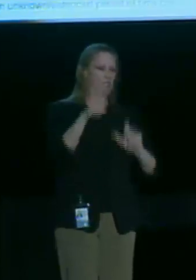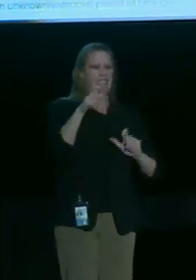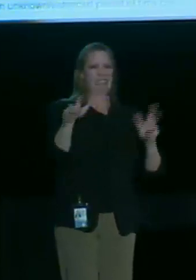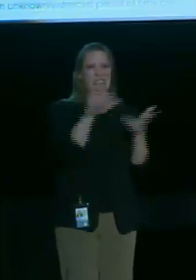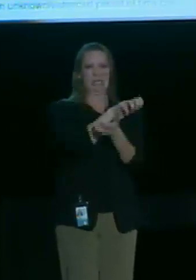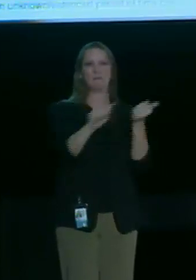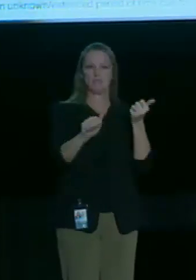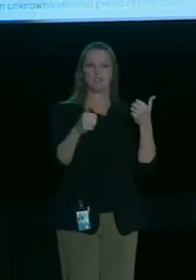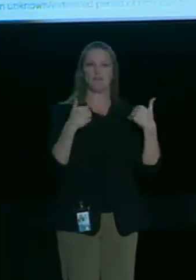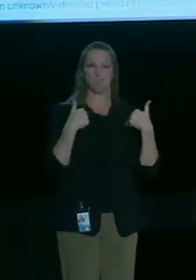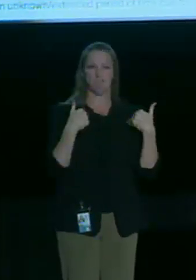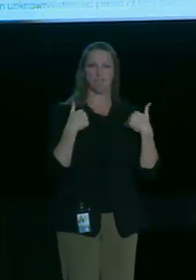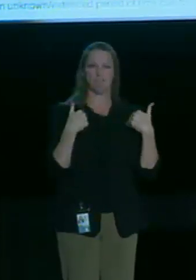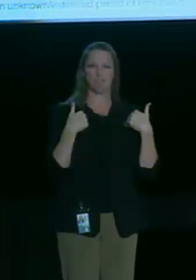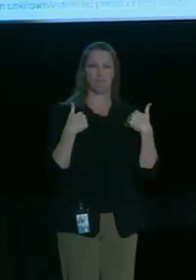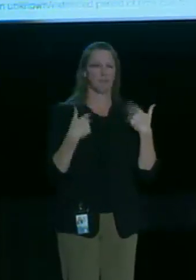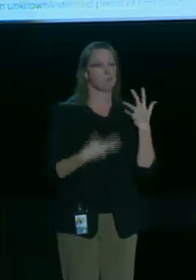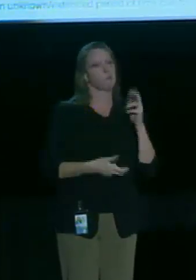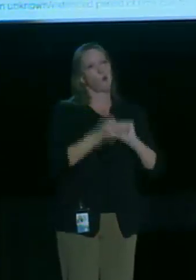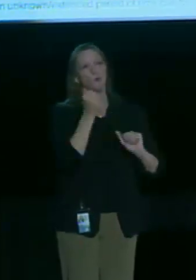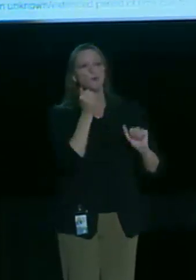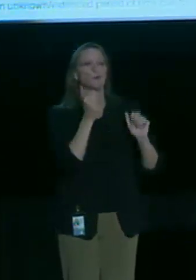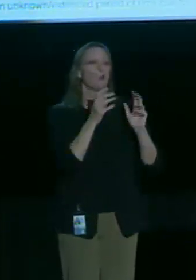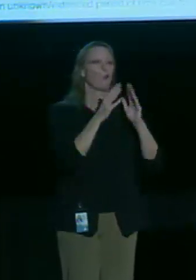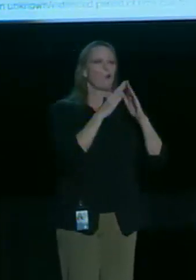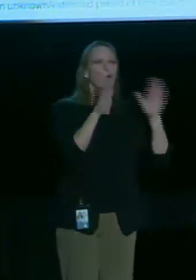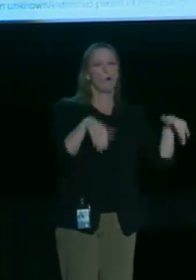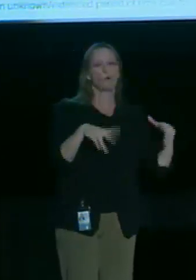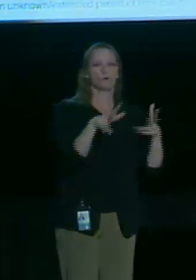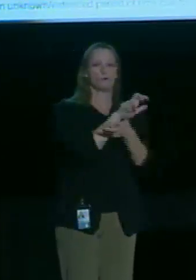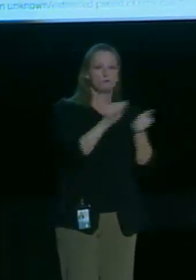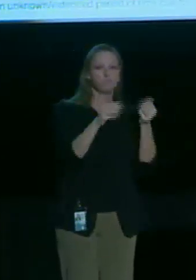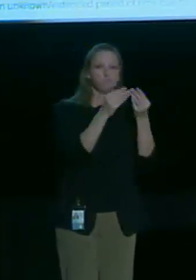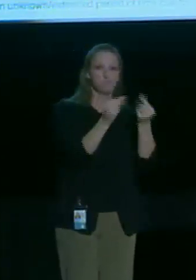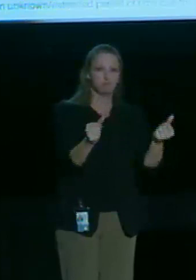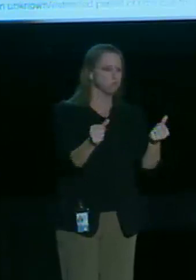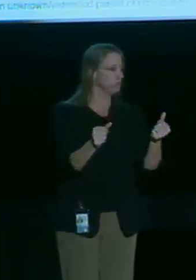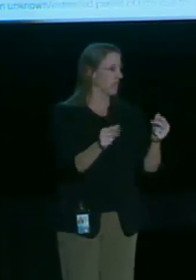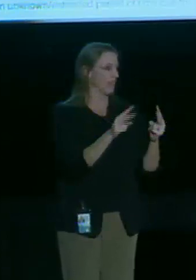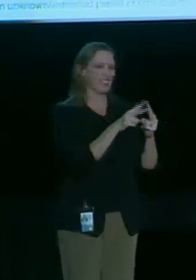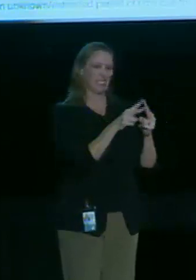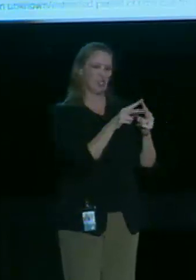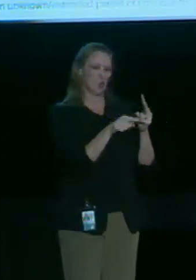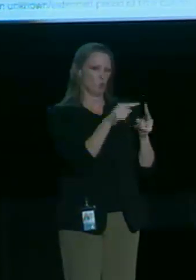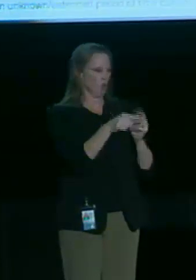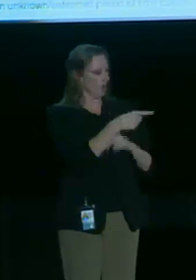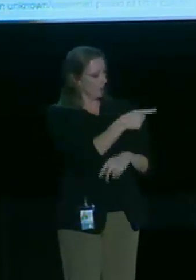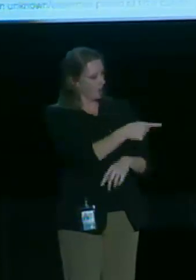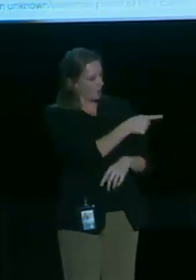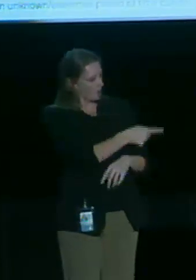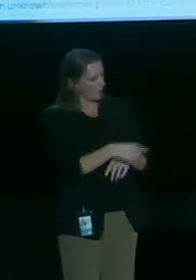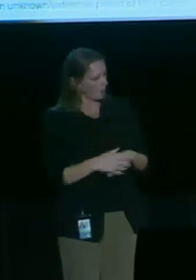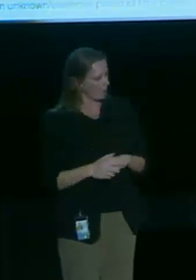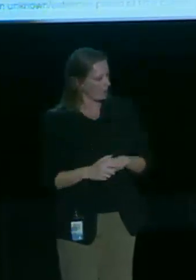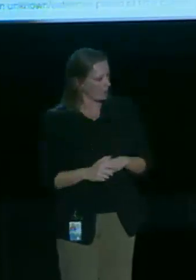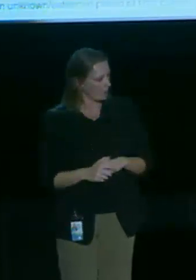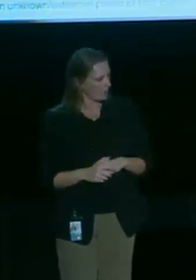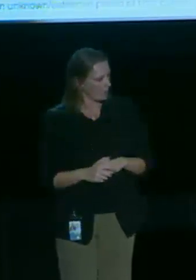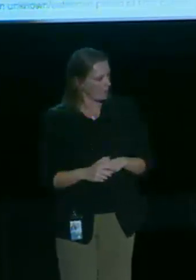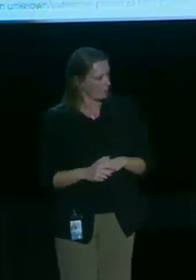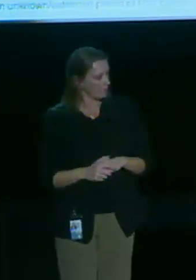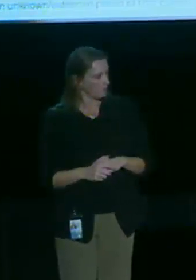homes that are destroyed or partially destroyed in these 2 areas here. And once